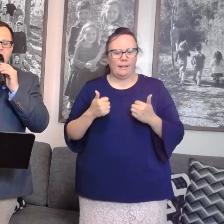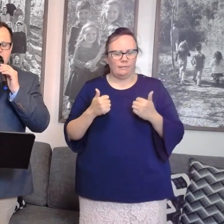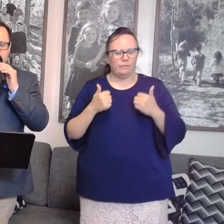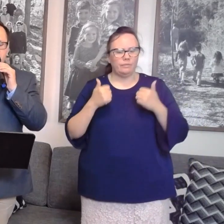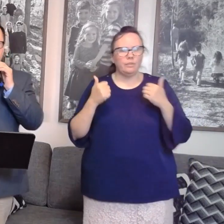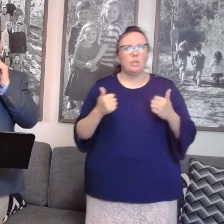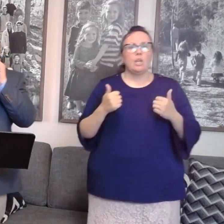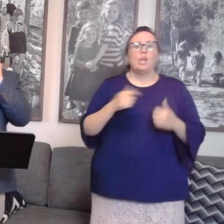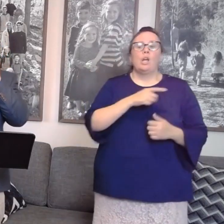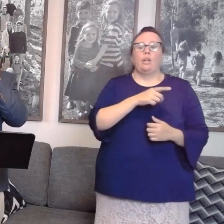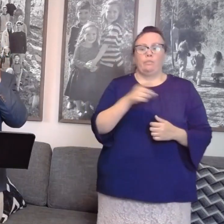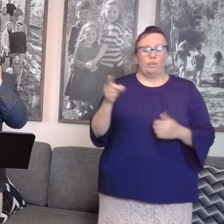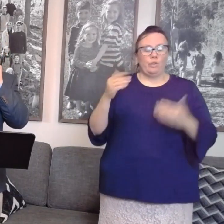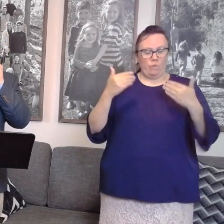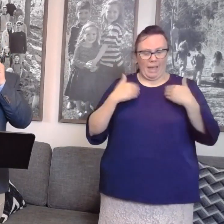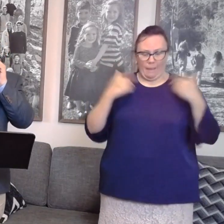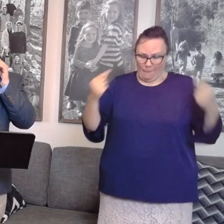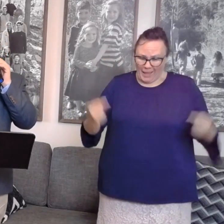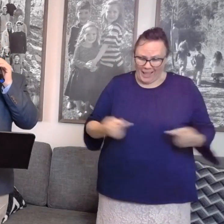life. If you got